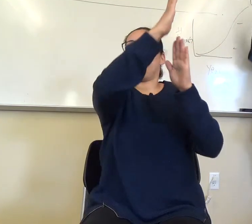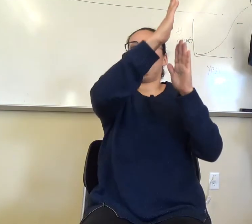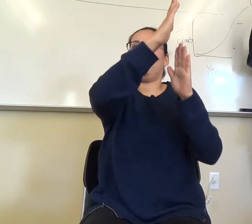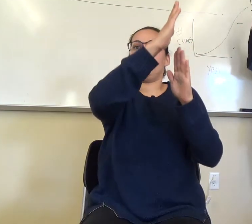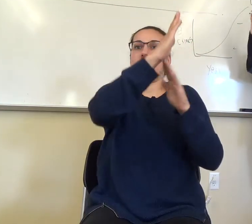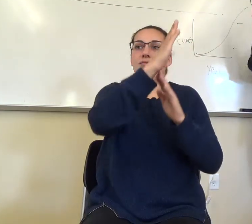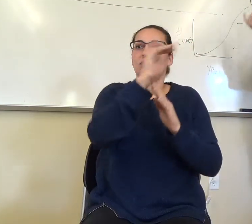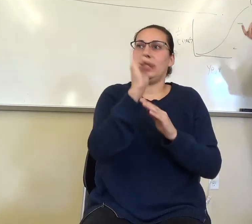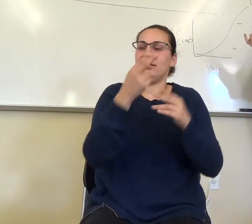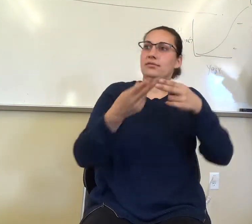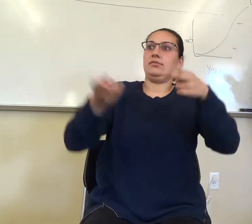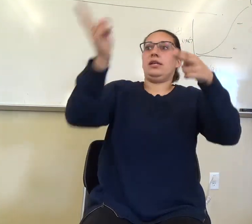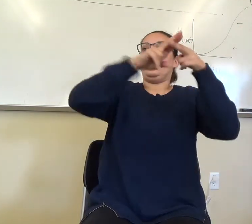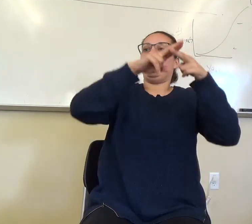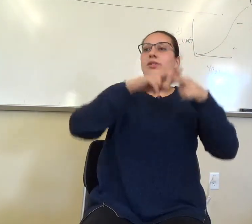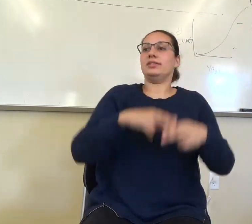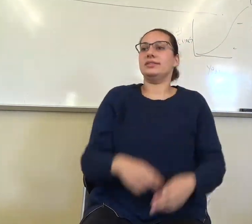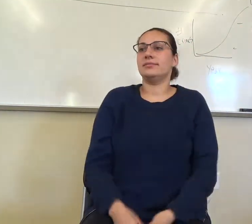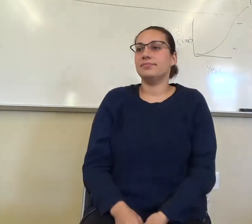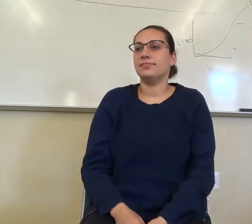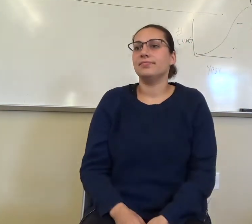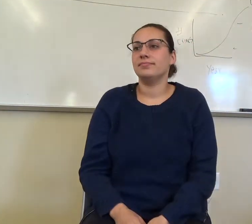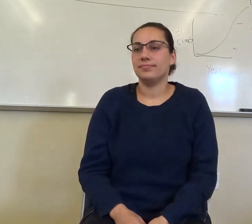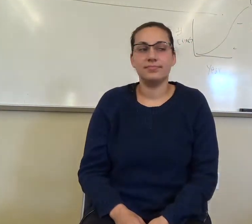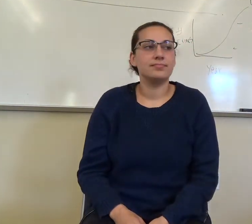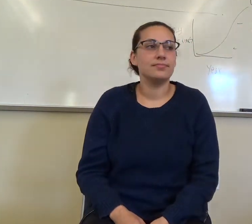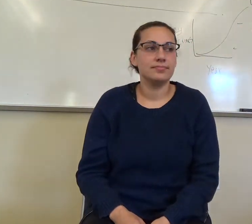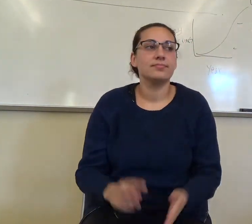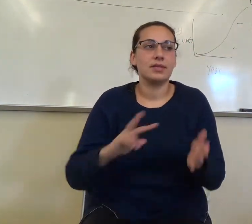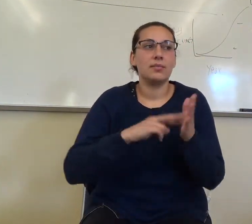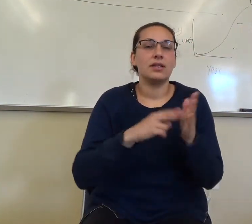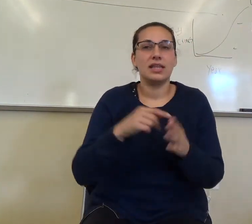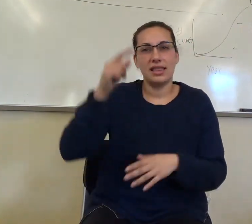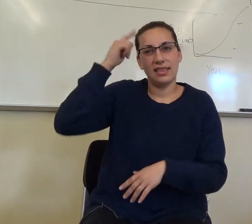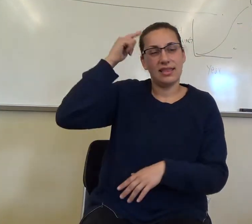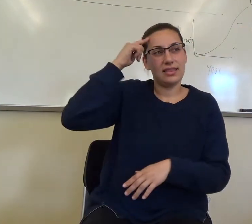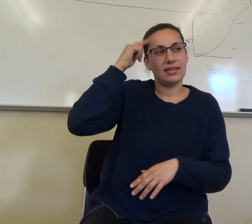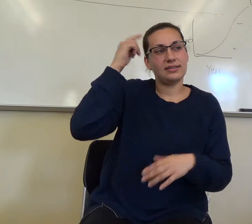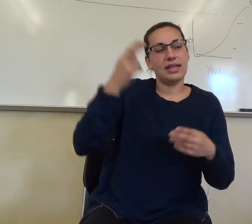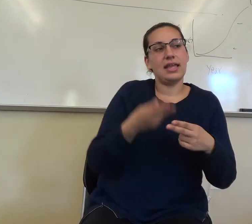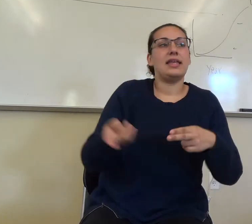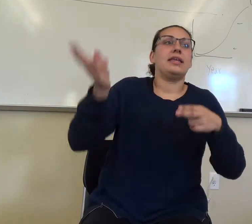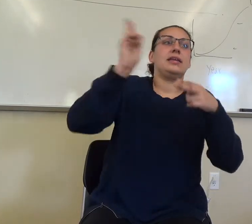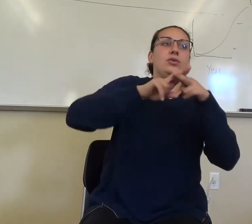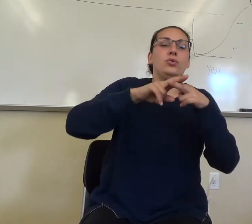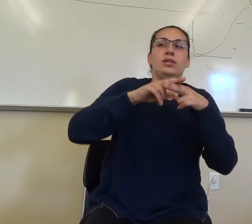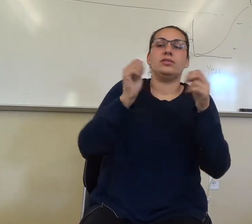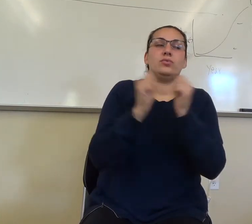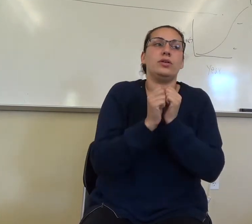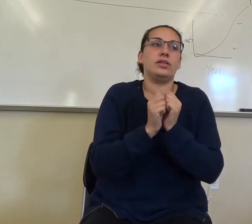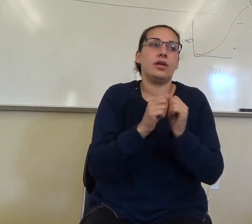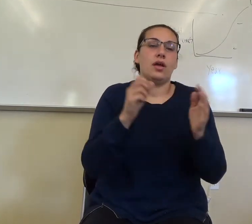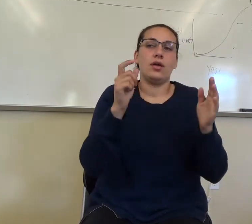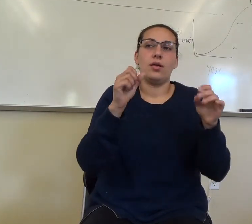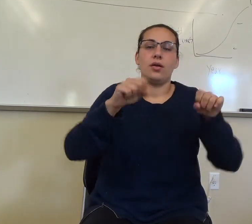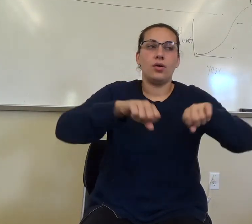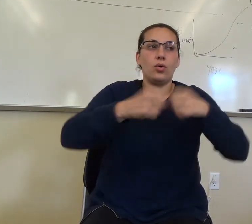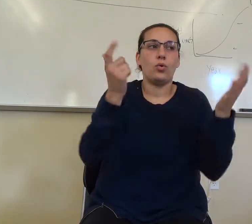upswing, so an increase. They think there's an increase in crime. Heavy viewers see